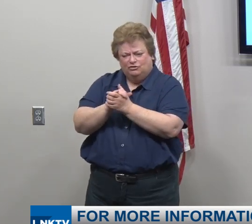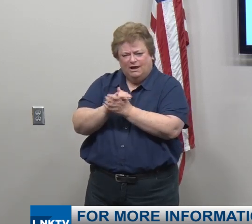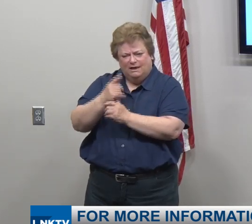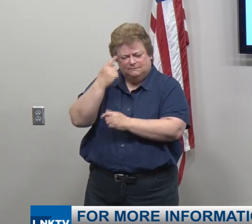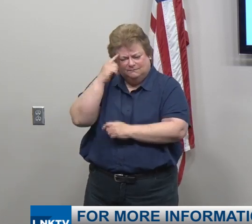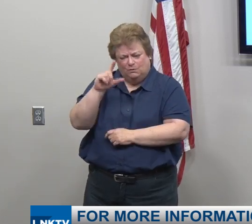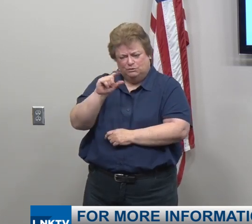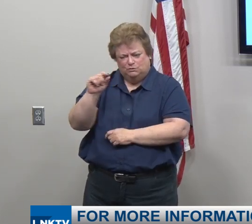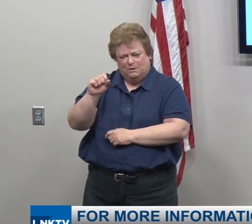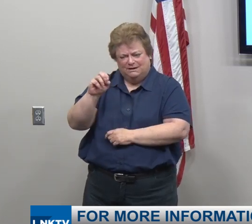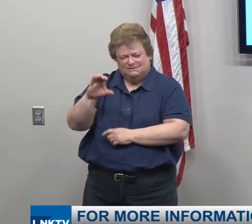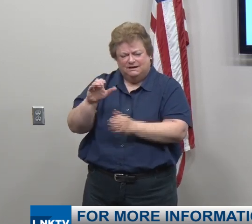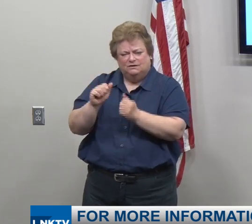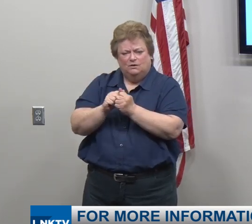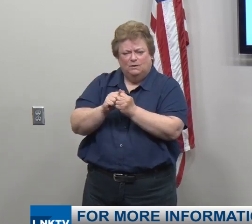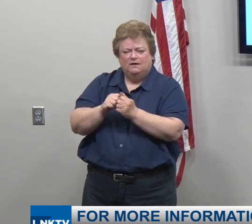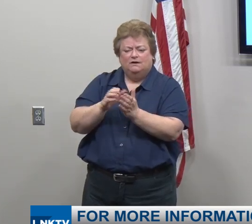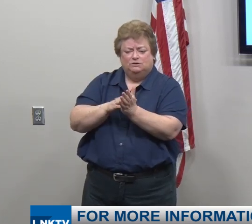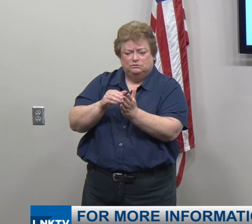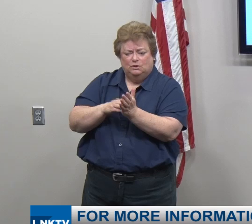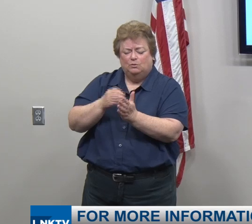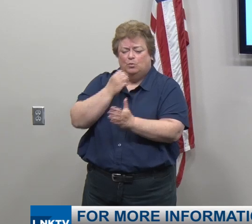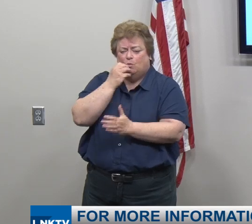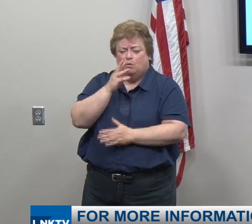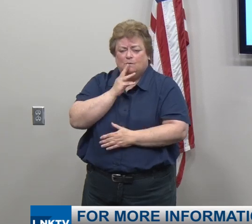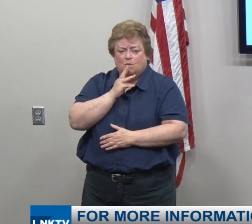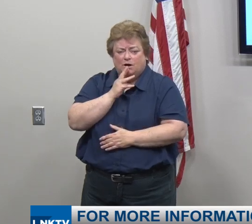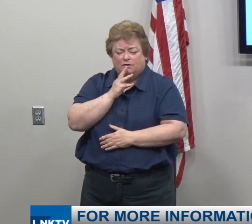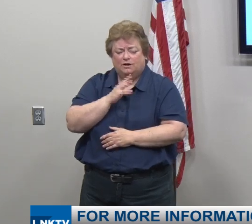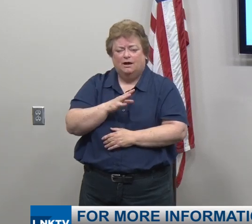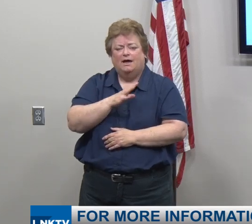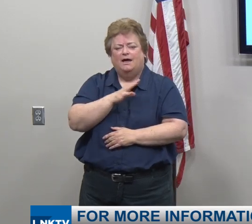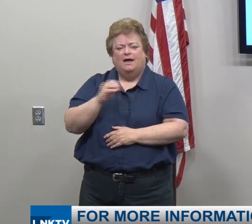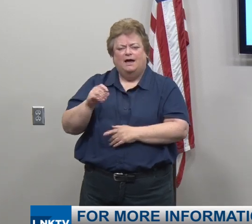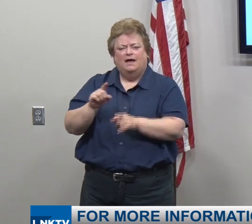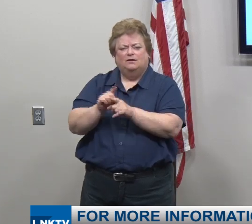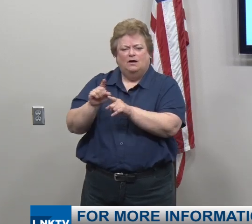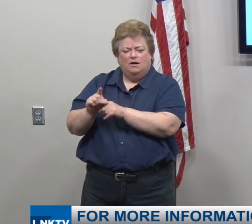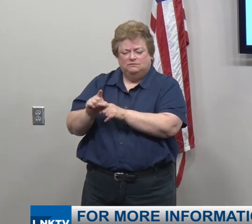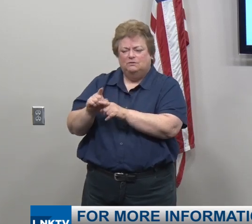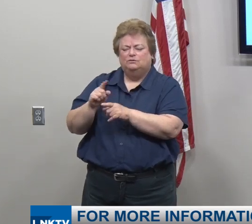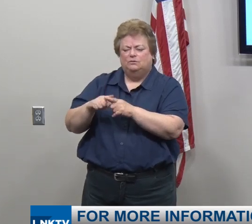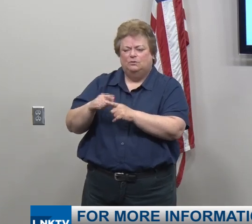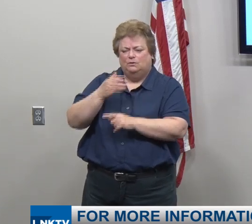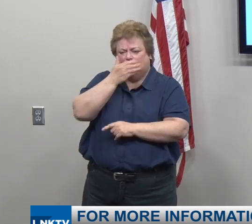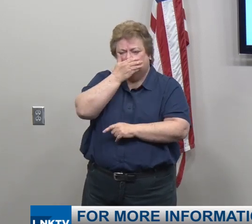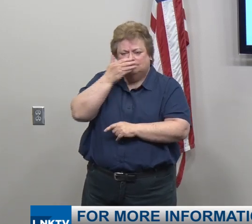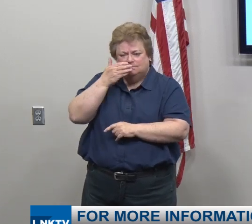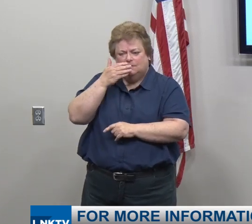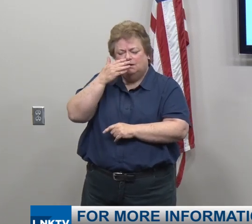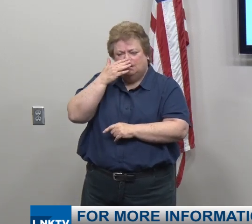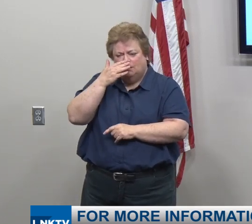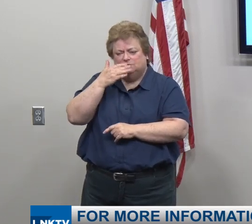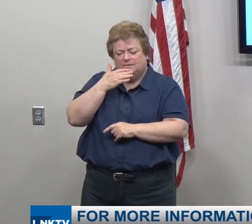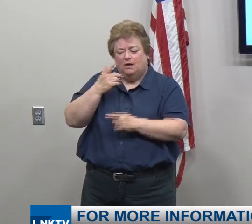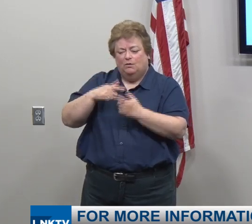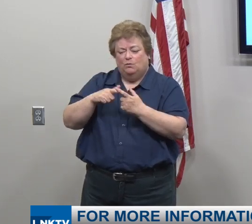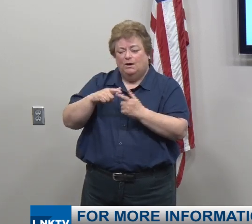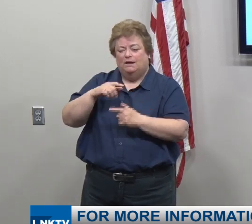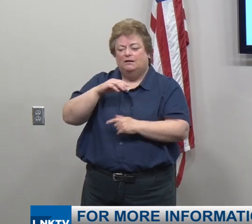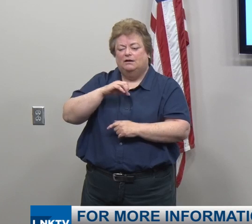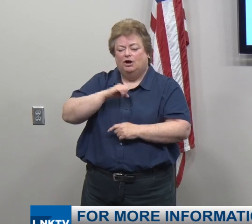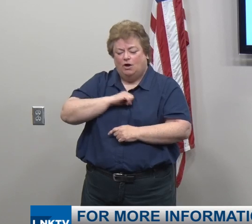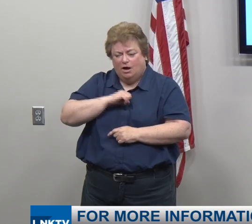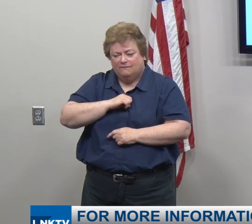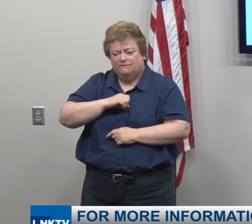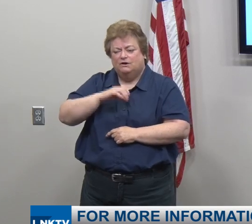seconds with soap and warm water, and to cover your nose and mouth when you cough or sneeze, to do that